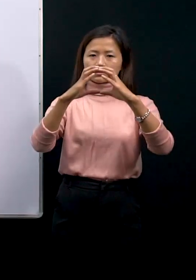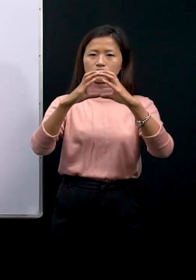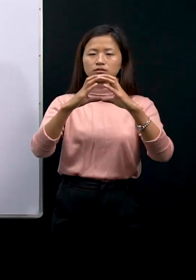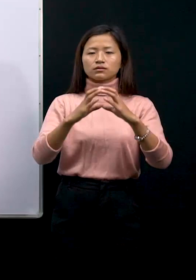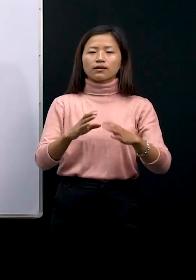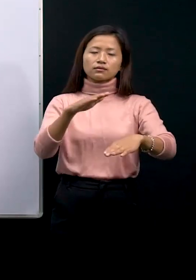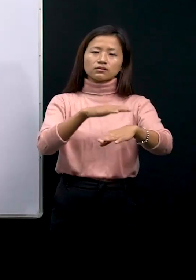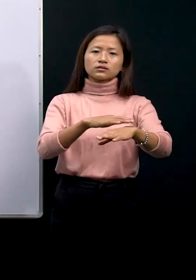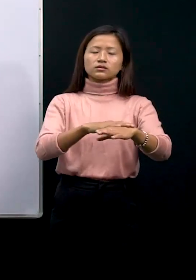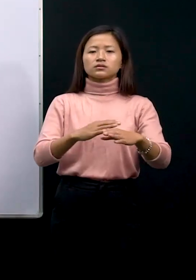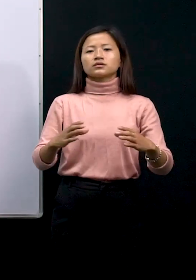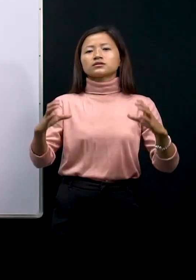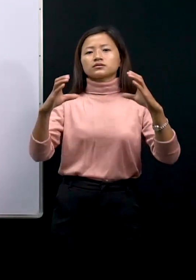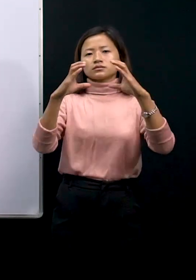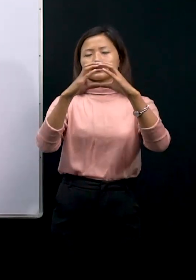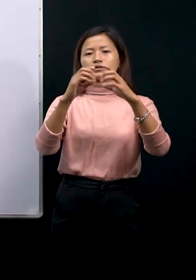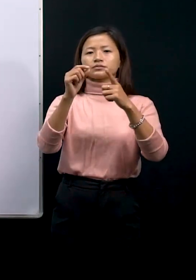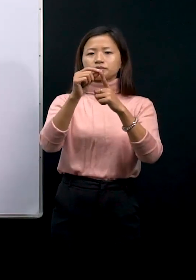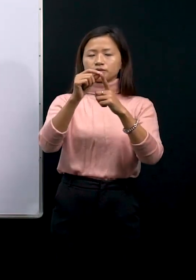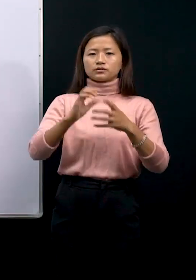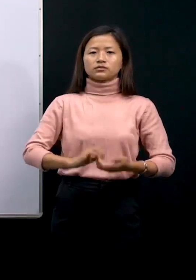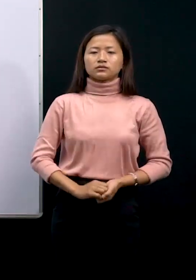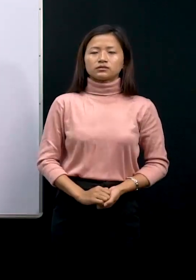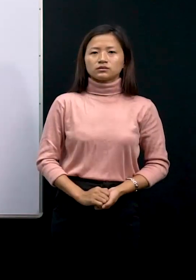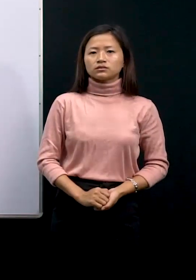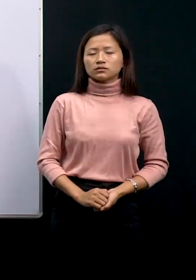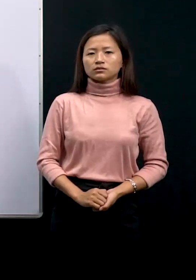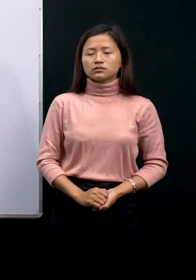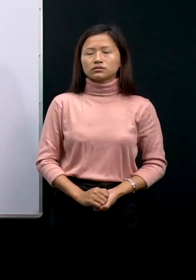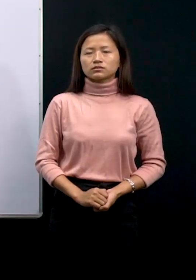the circle, smaller circle at P.